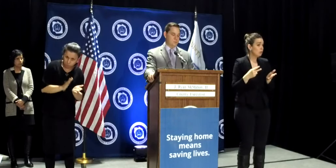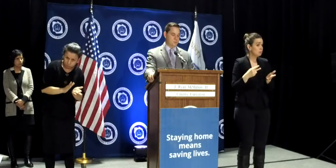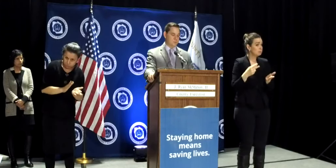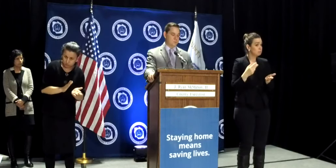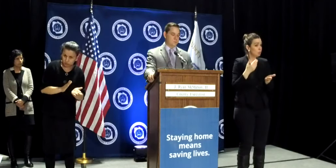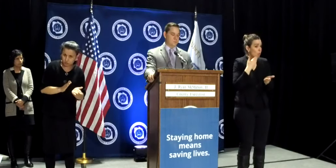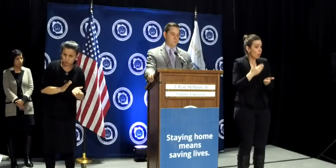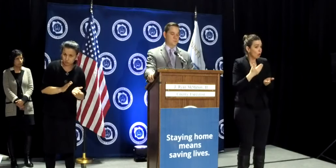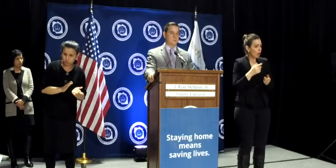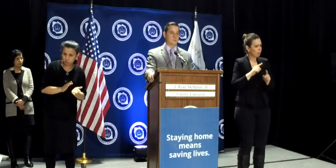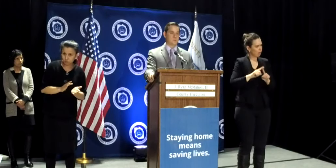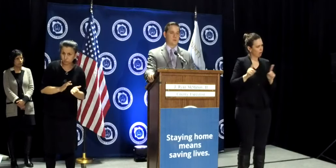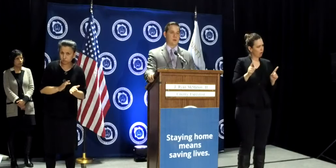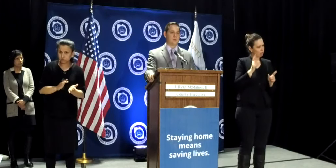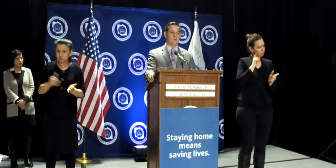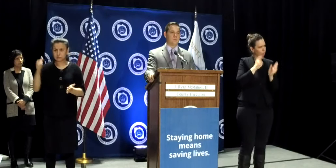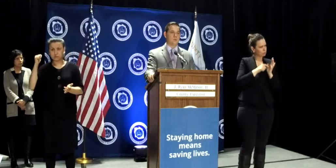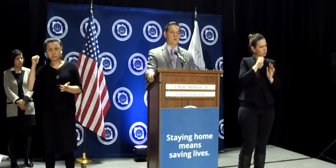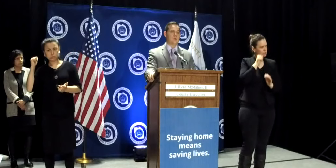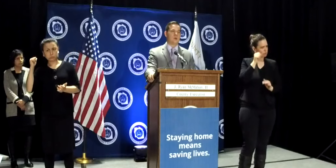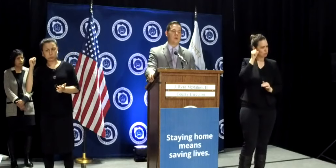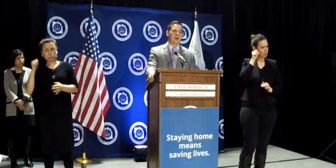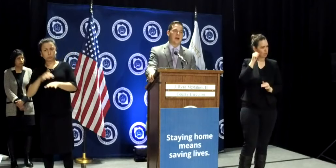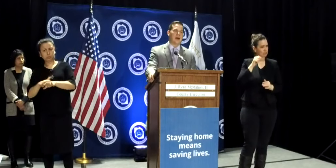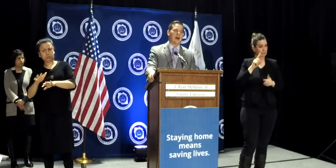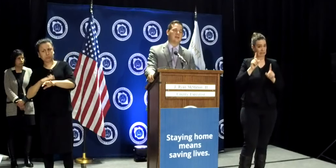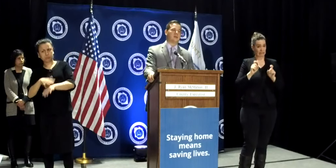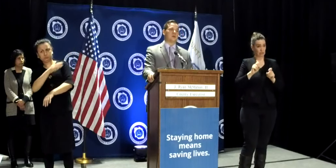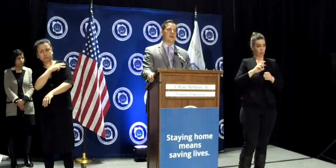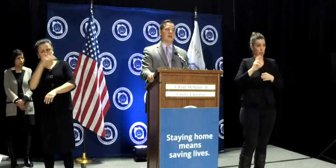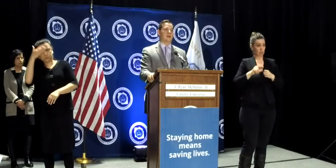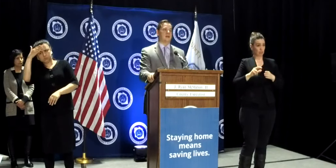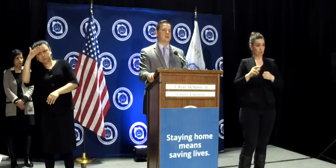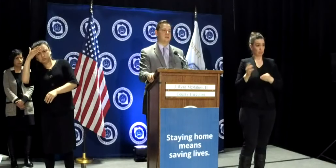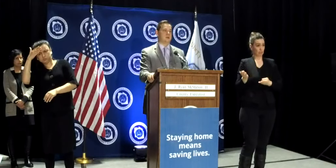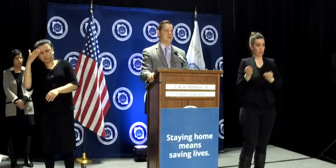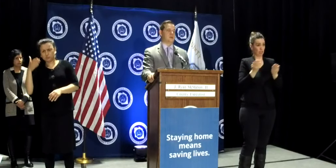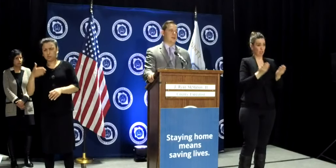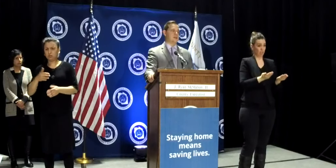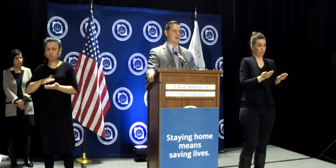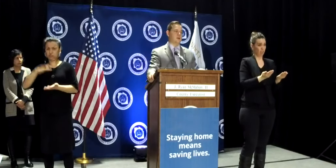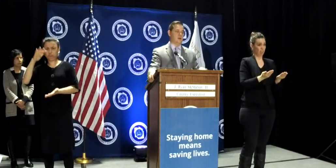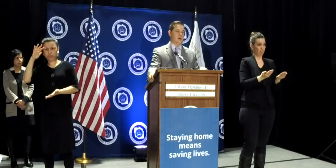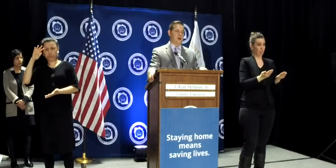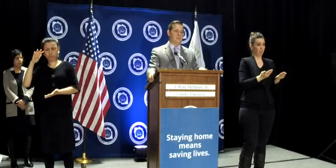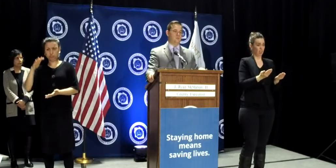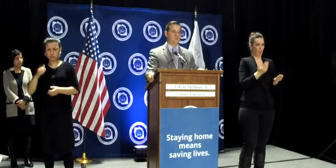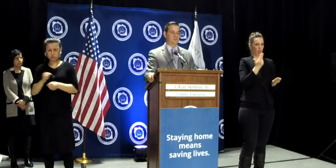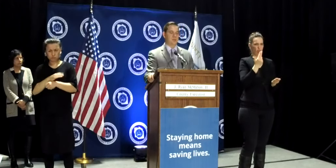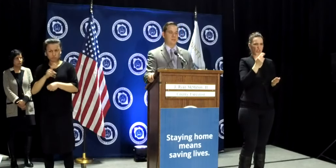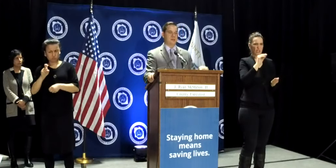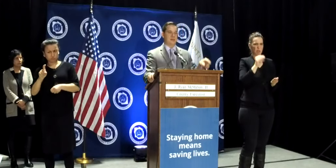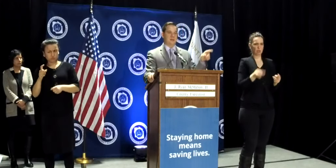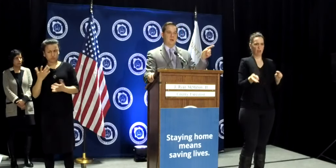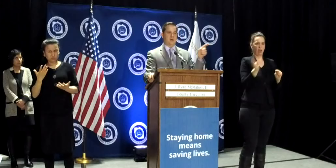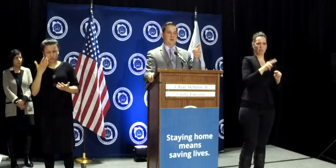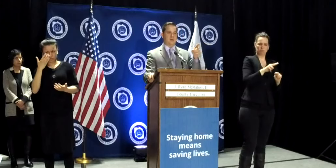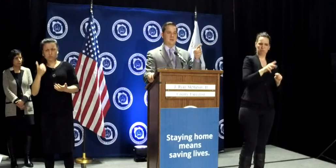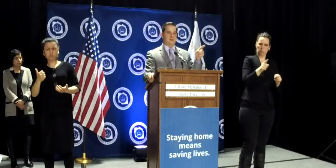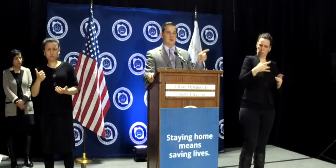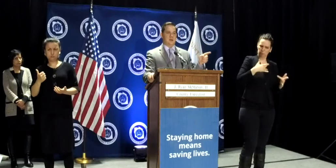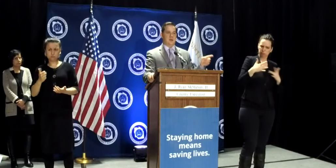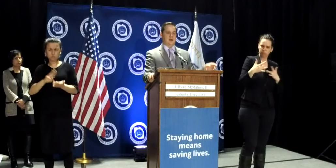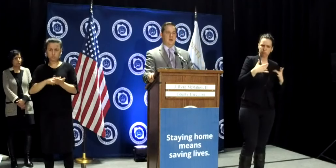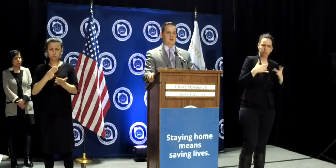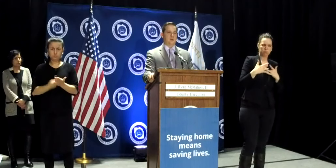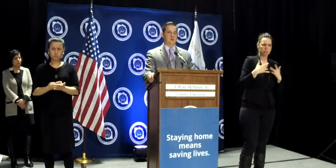to the average at 7%. Is that concerning at all? I think what that is, Trish, is I think in the beginning part of